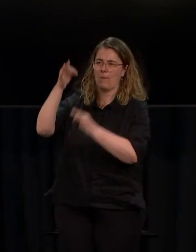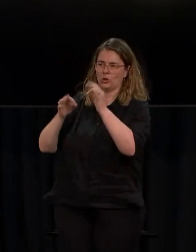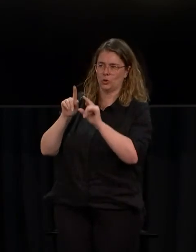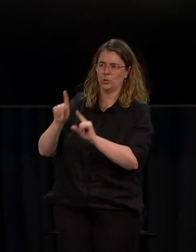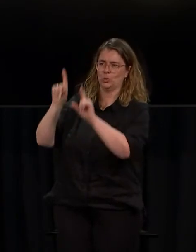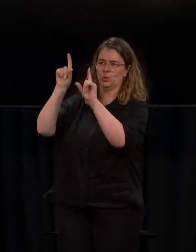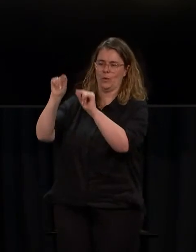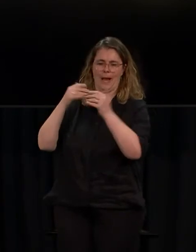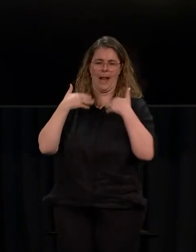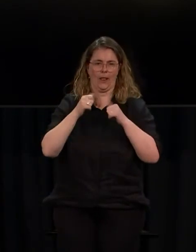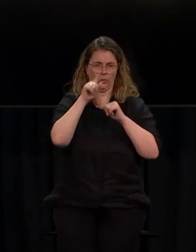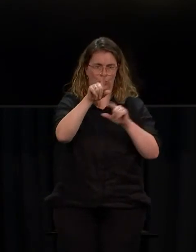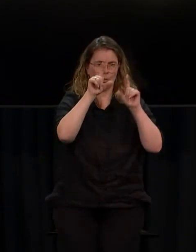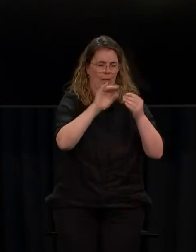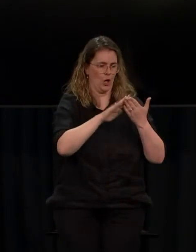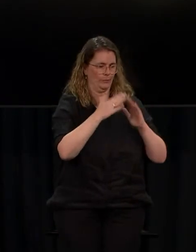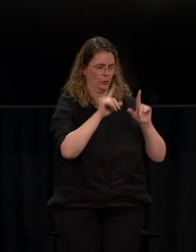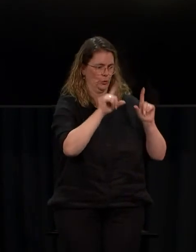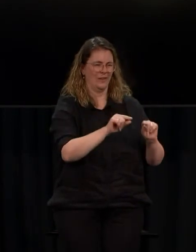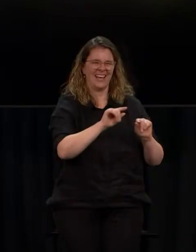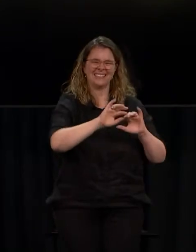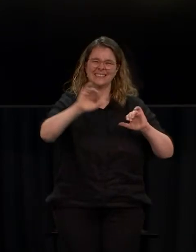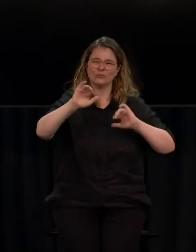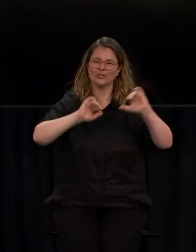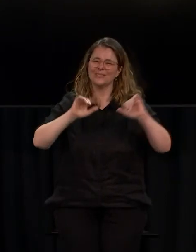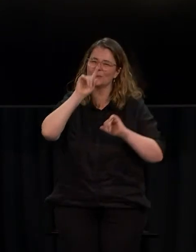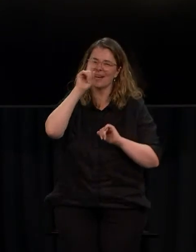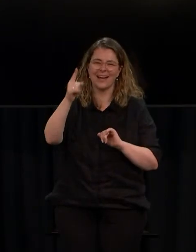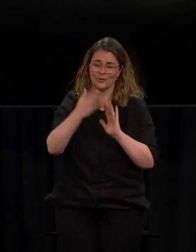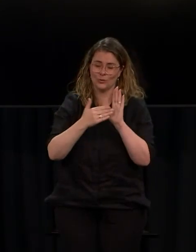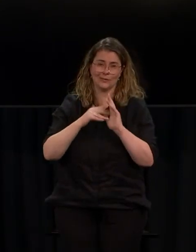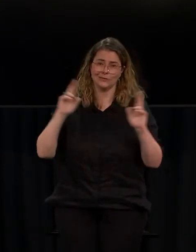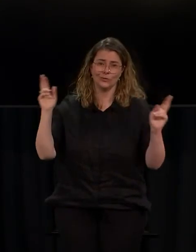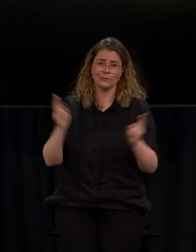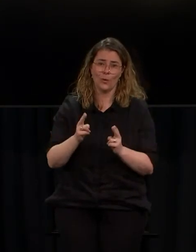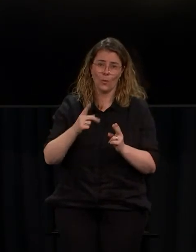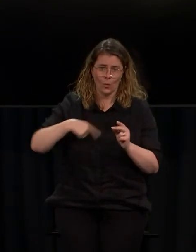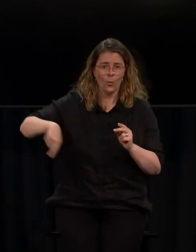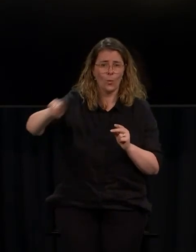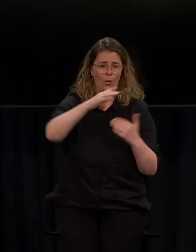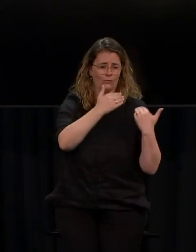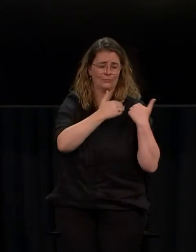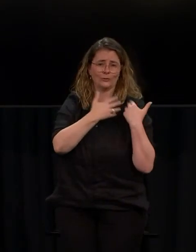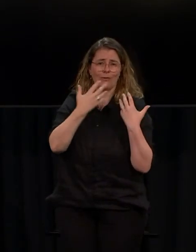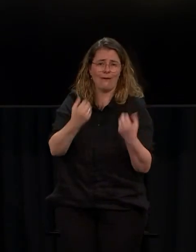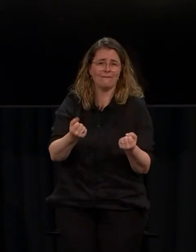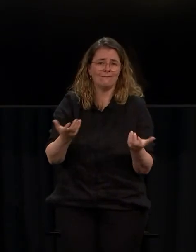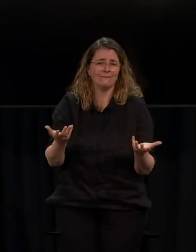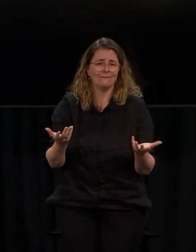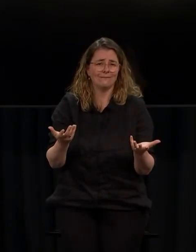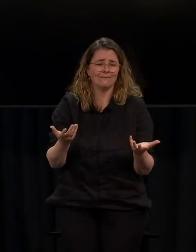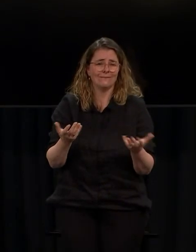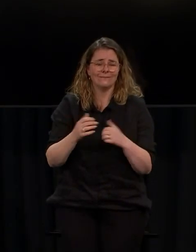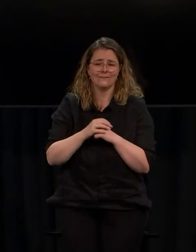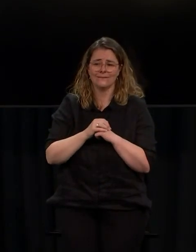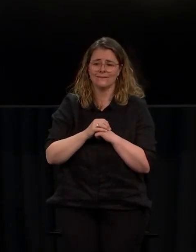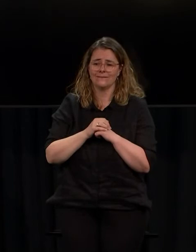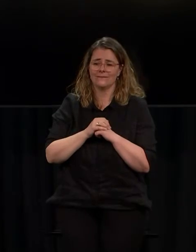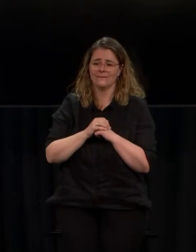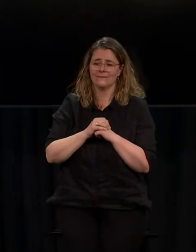politicians, health, community leaders in that way. In fact, I believe we all have a job to do. And yes,